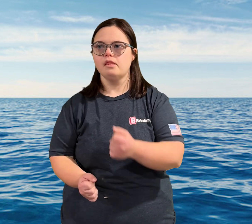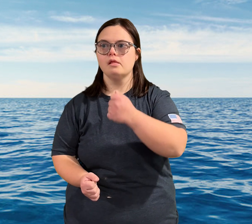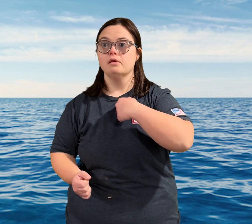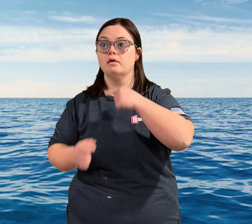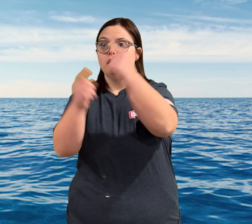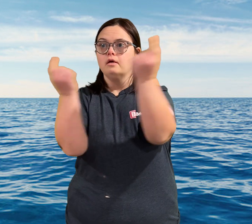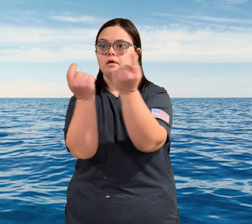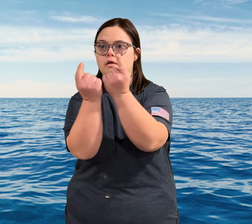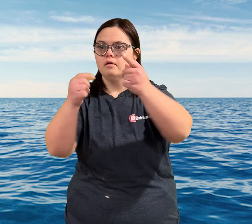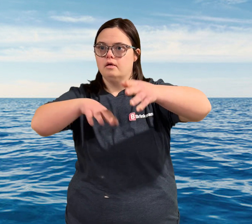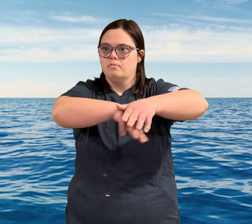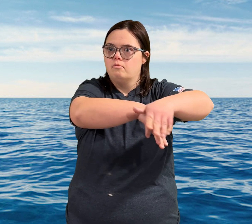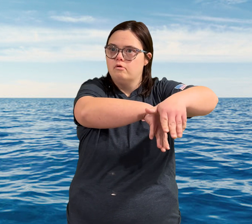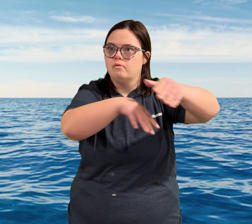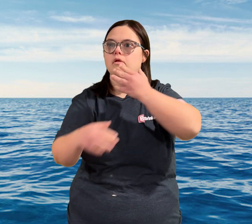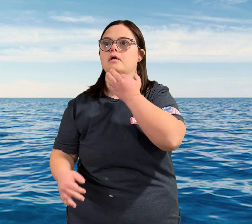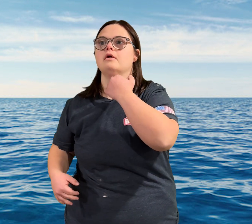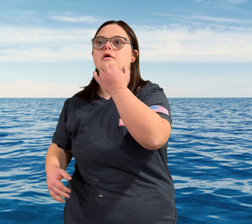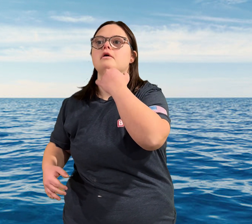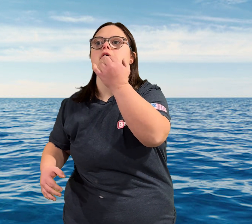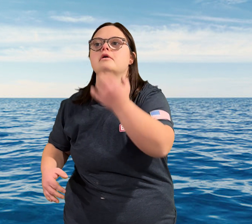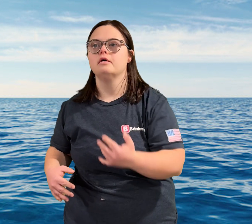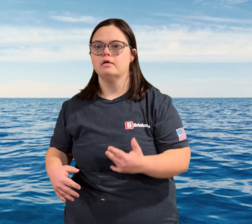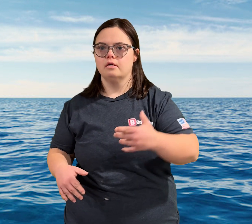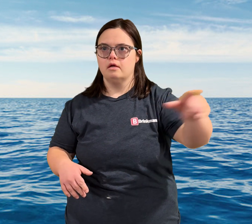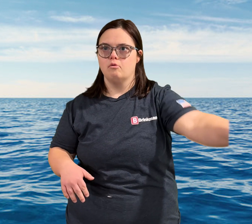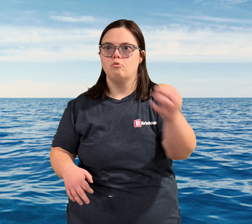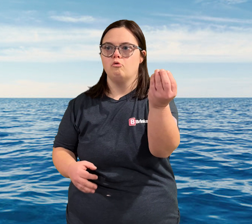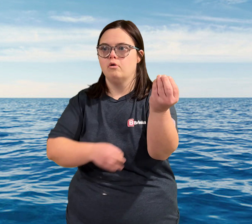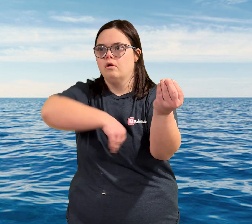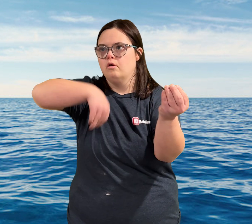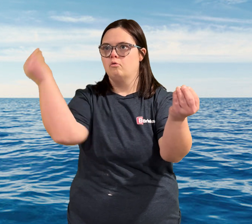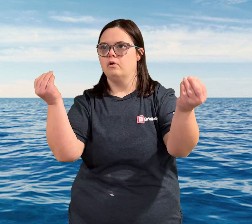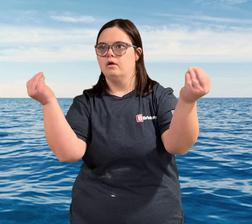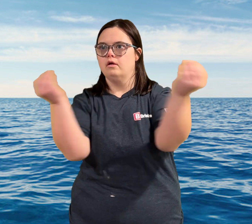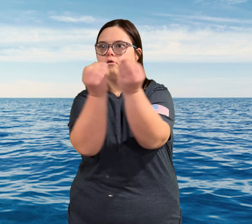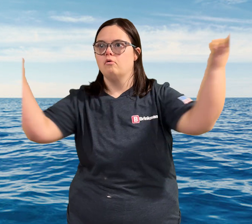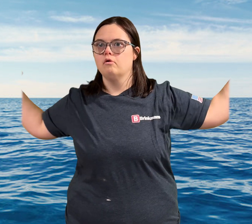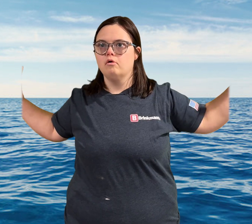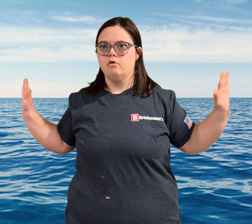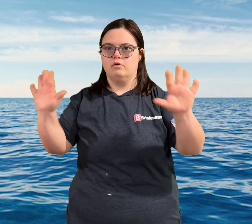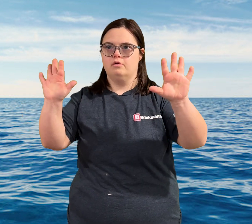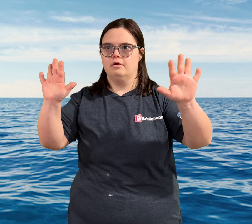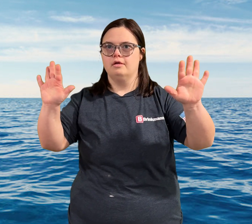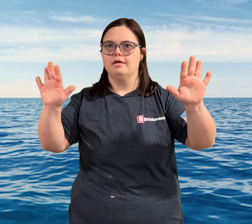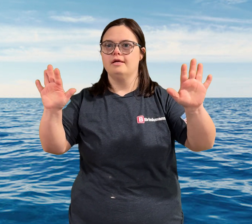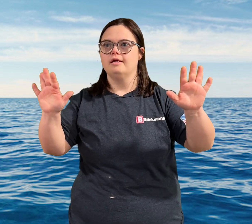gadgets, get more, some plenty. Got who's it, what is galore? Think the